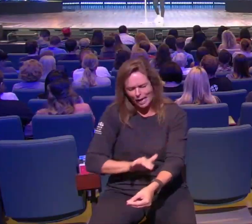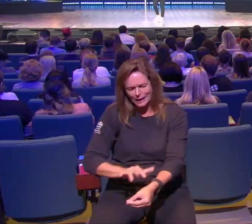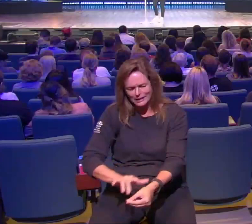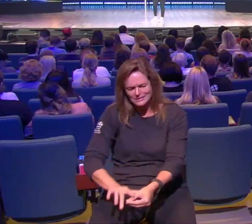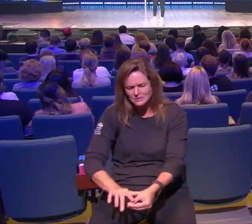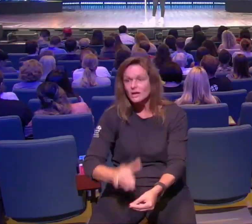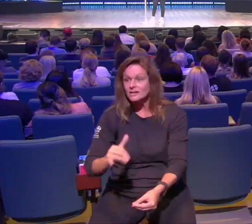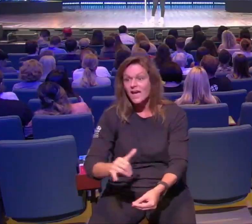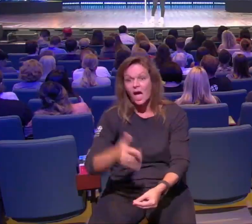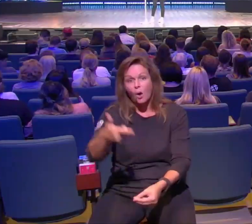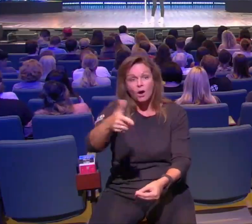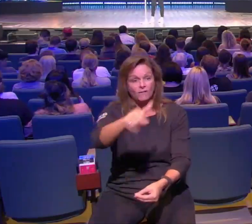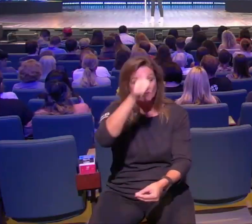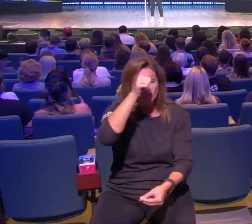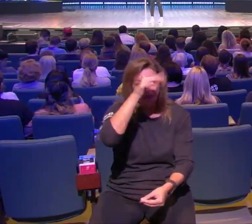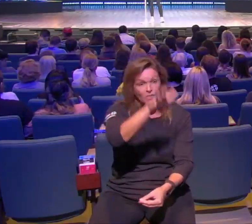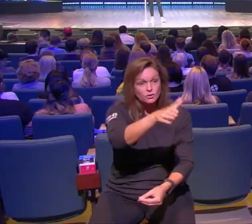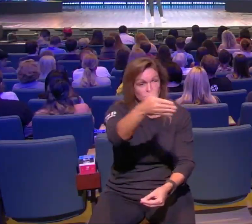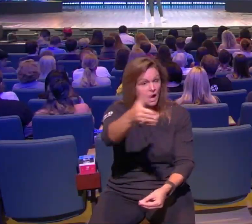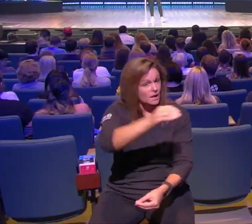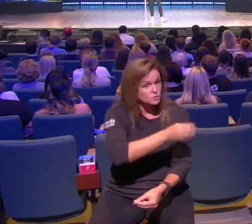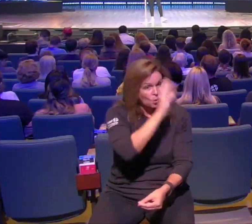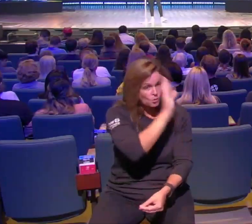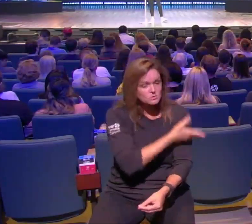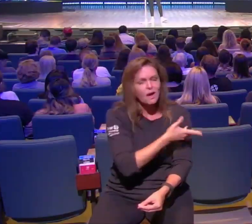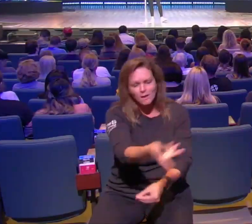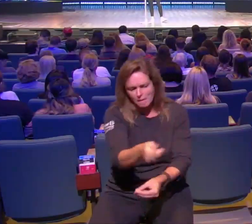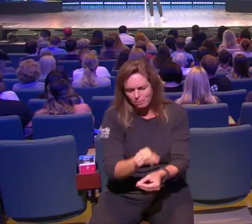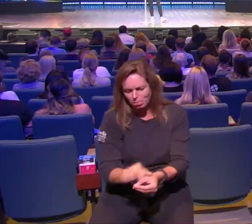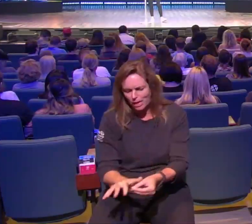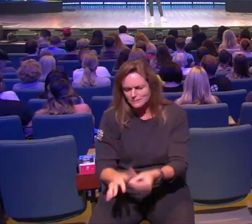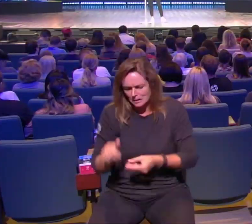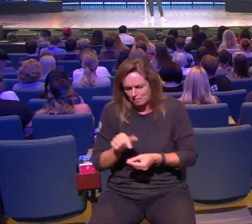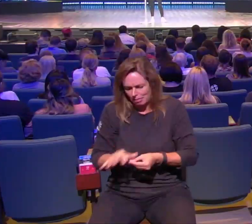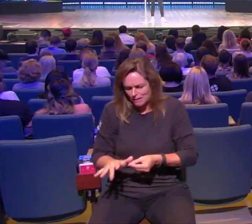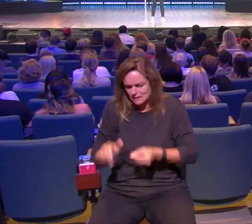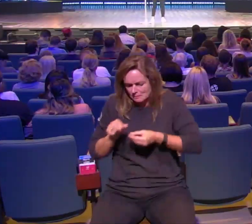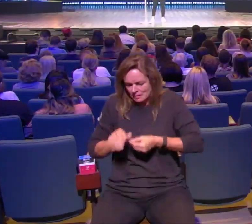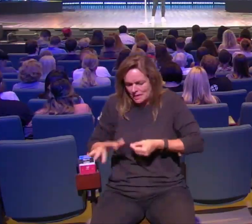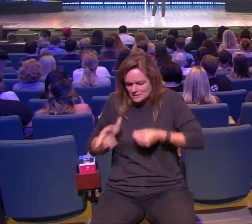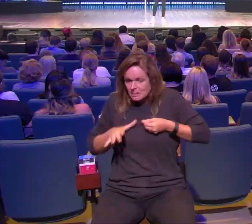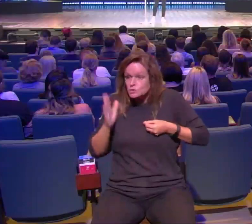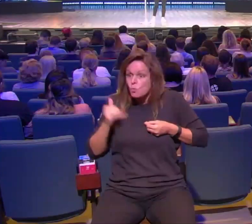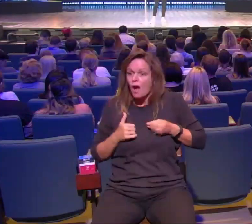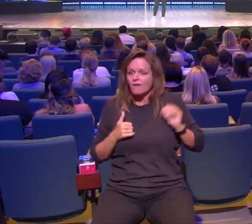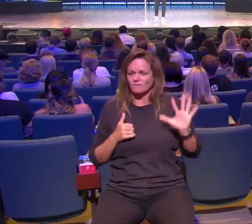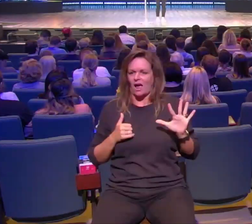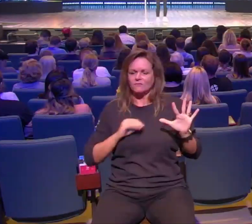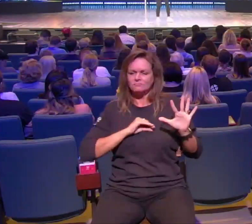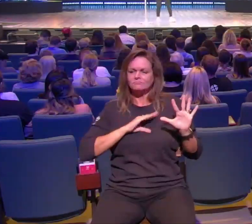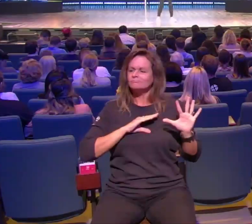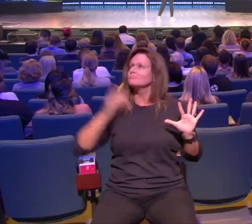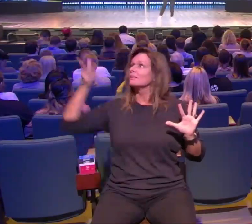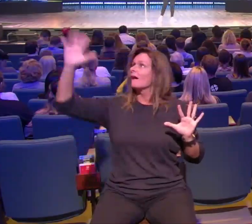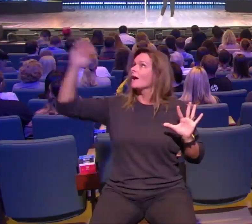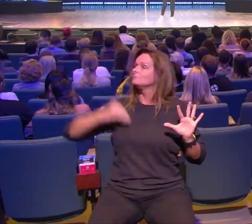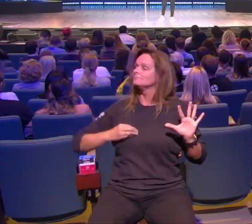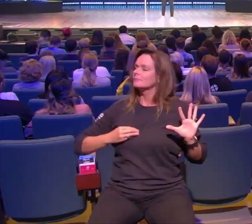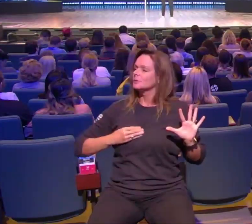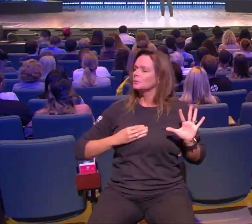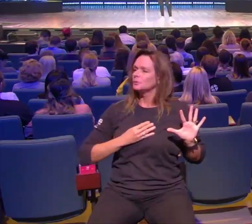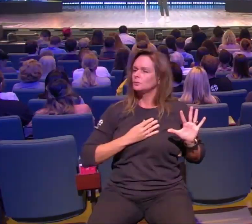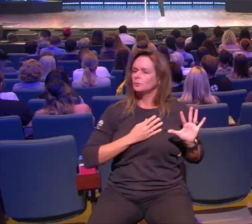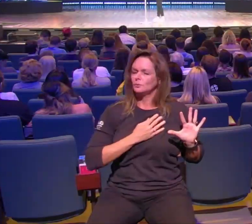poverty. But what I want you to hear is that their pain became a part of their purpose. Their pain